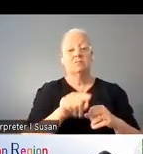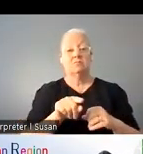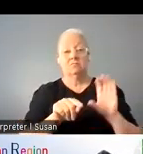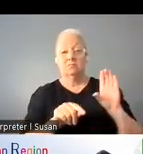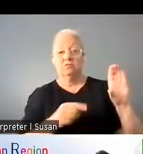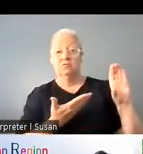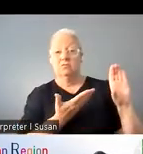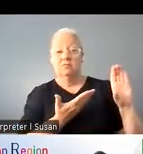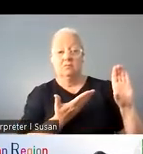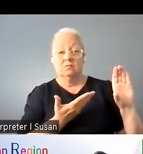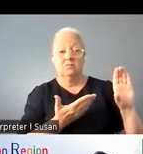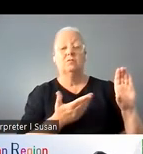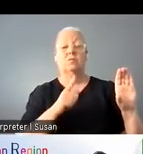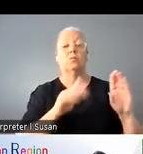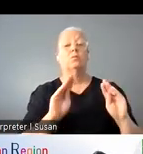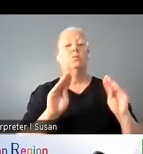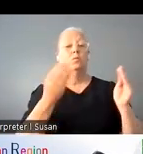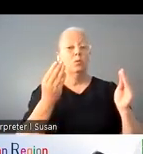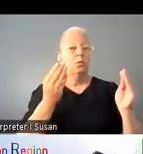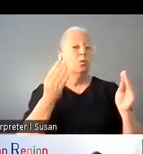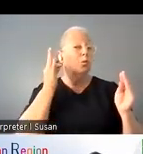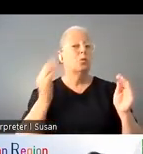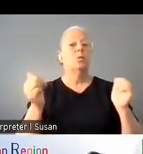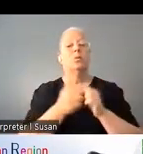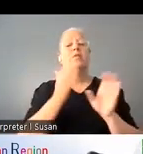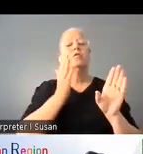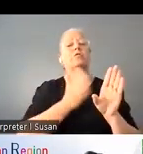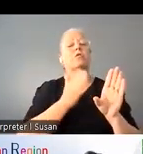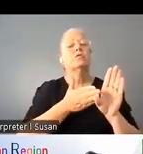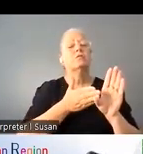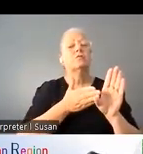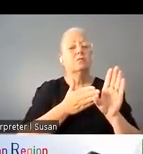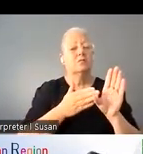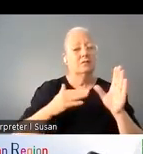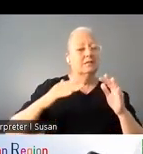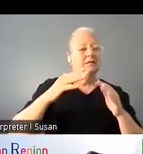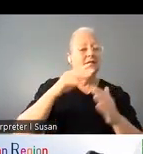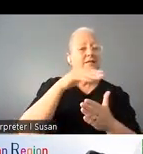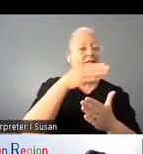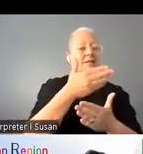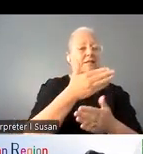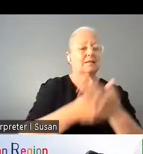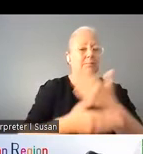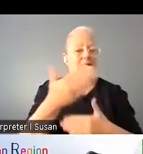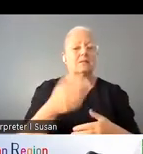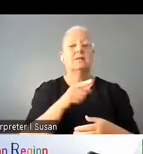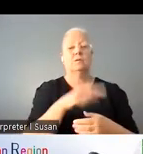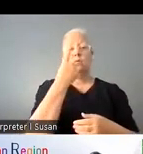a young woman with psychosocial disability who I visit in last year,